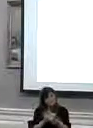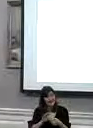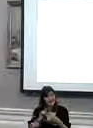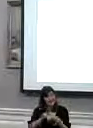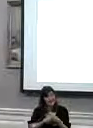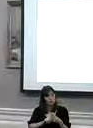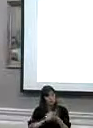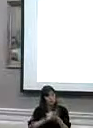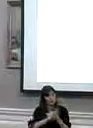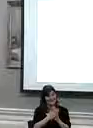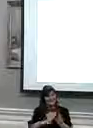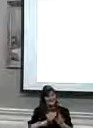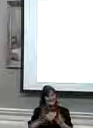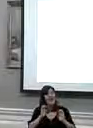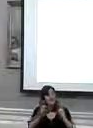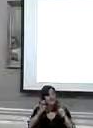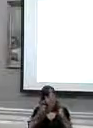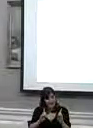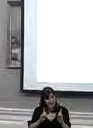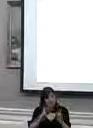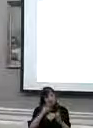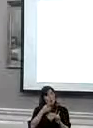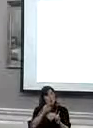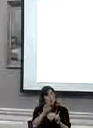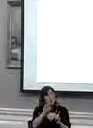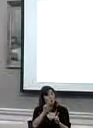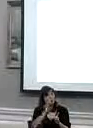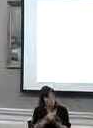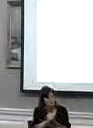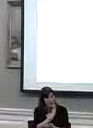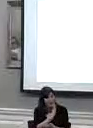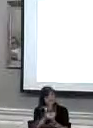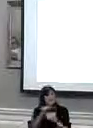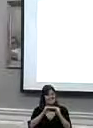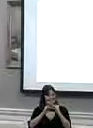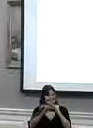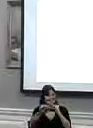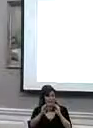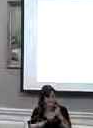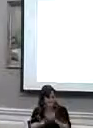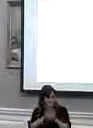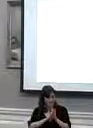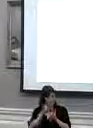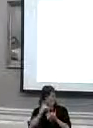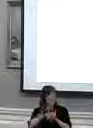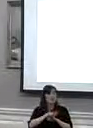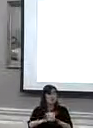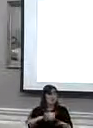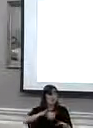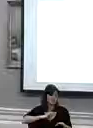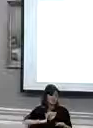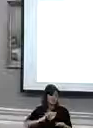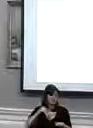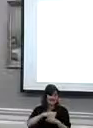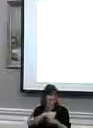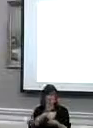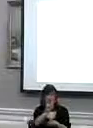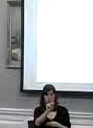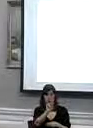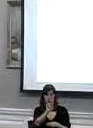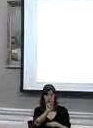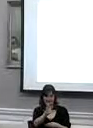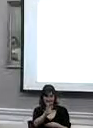peace education, human rights, and sustainable development for non-profit education service providers in New York City